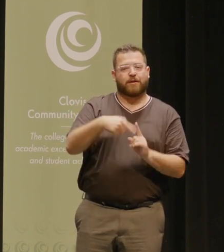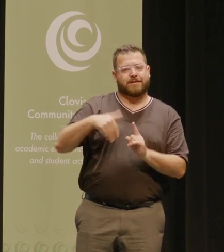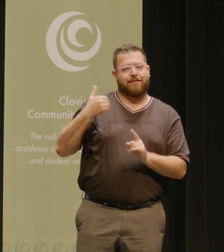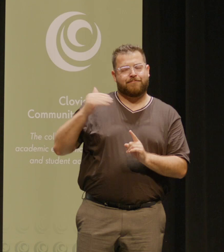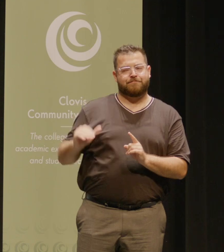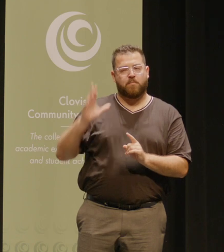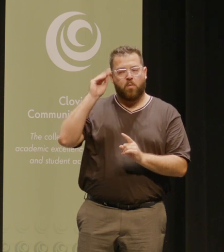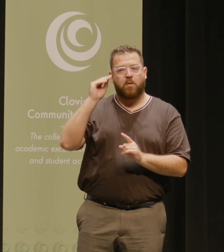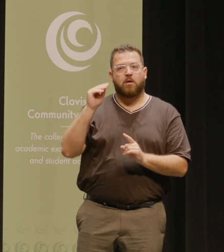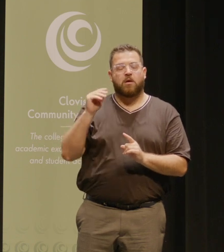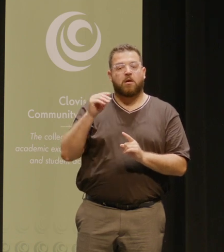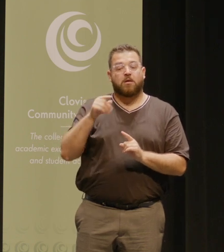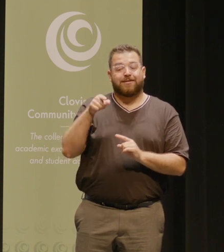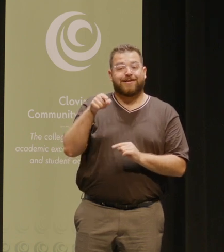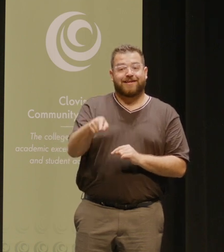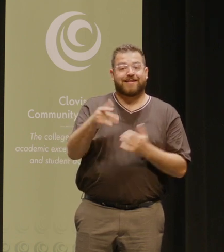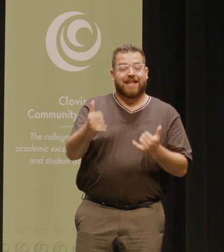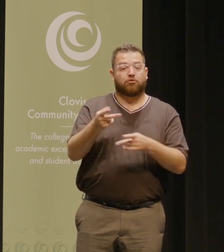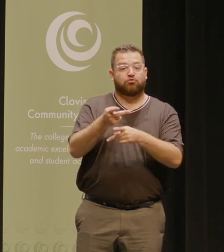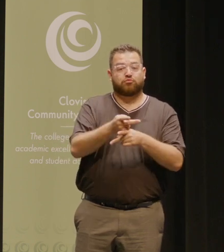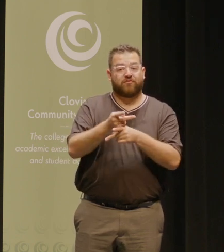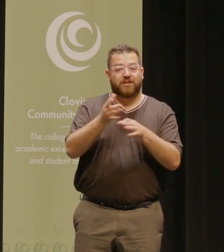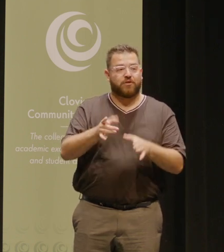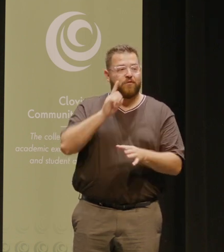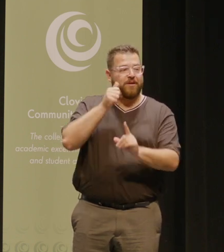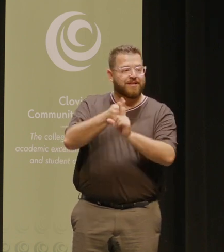he is a supervisor of his own cuadrilla.